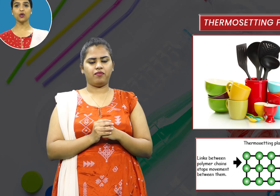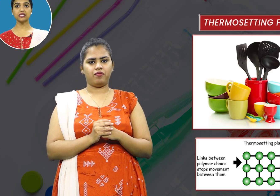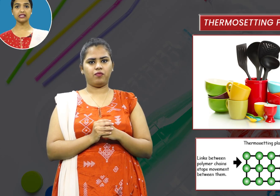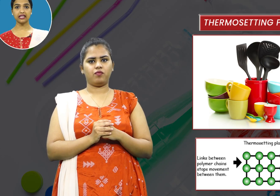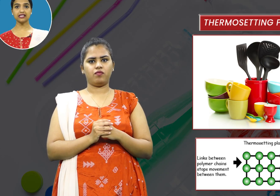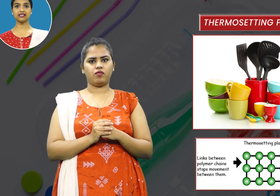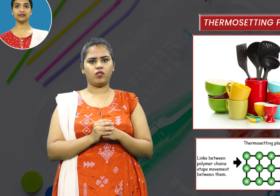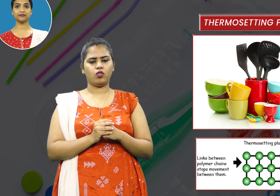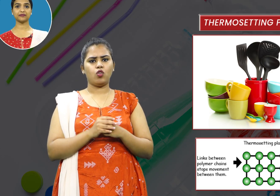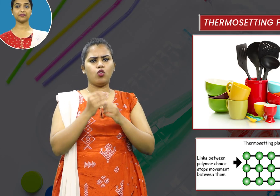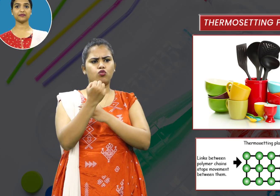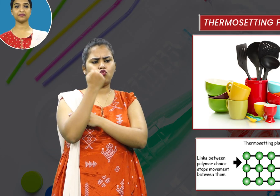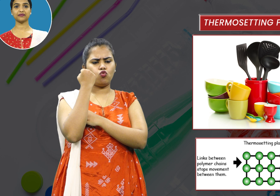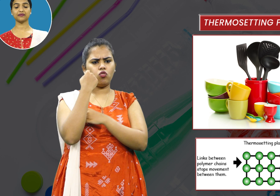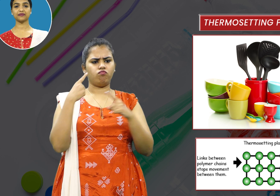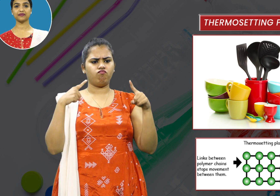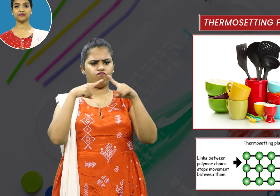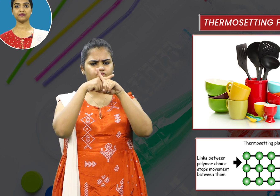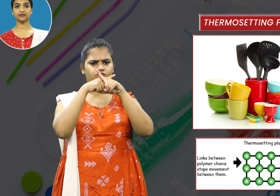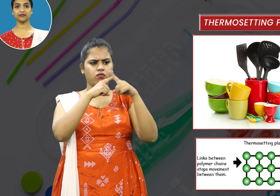Strong cross links